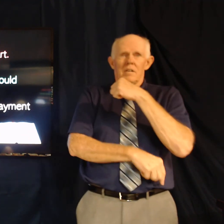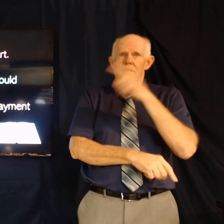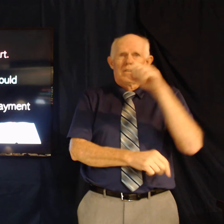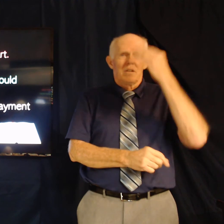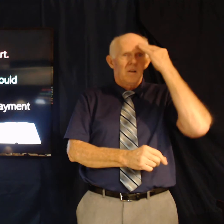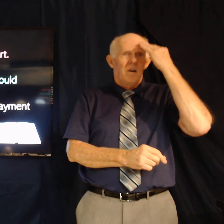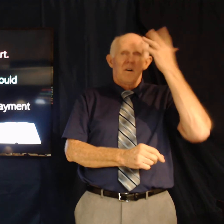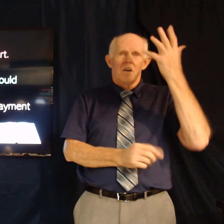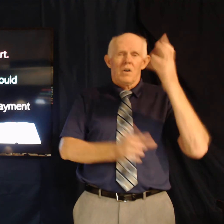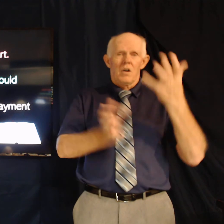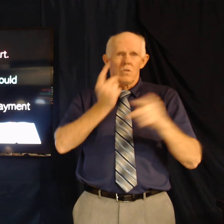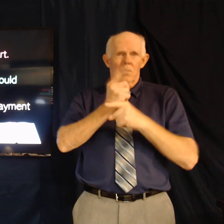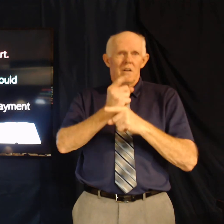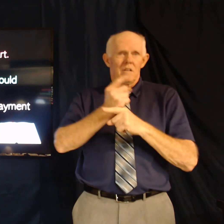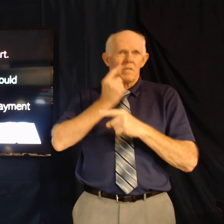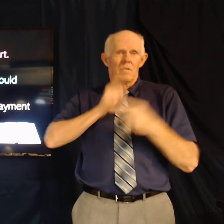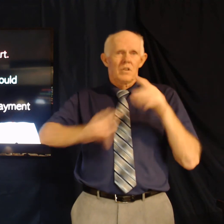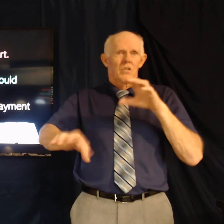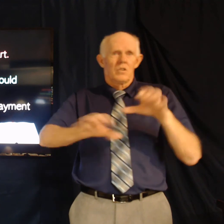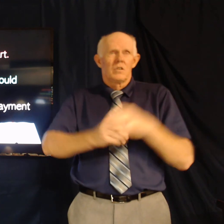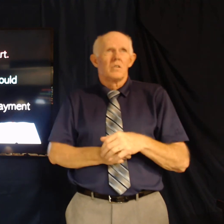He can punish or he can give us eternal life.